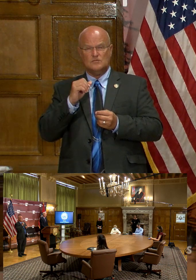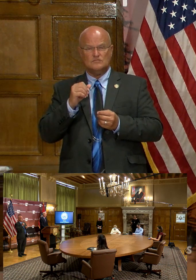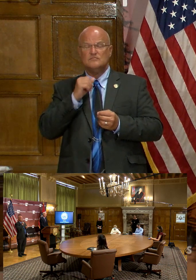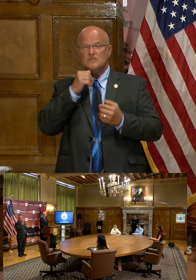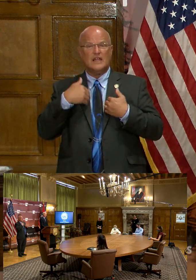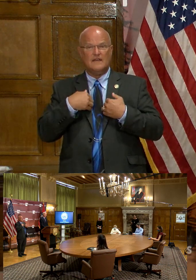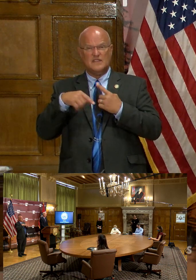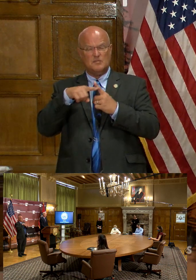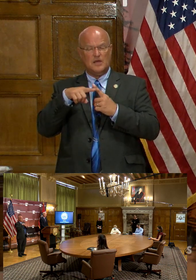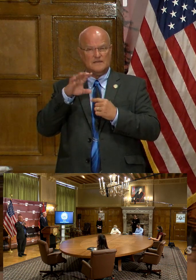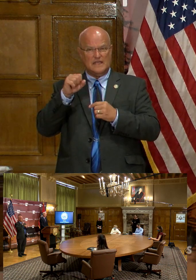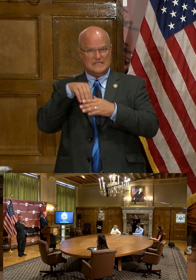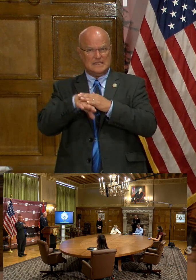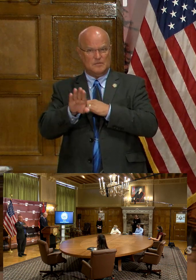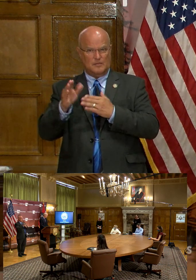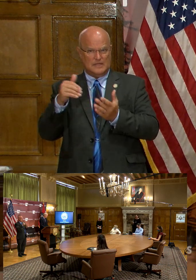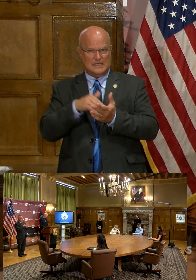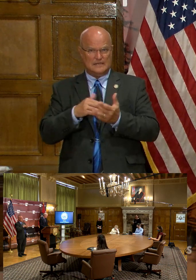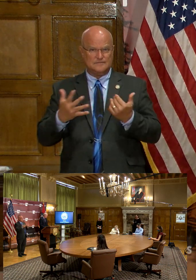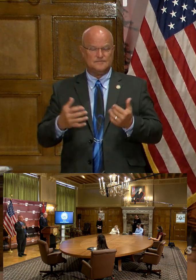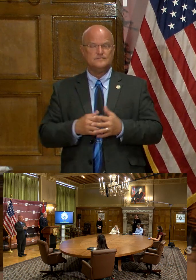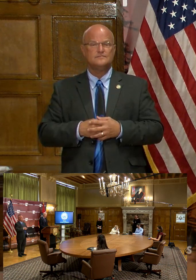those positive cases come up again?